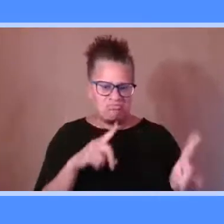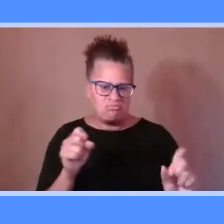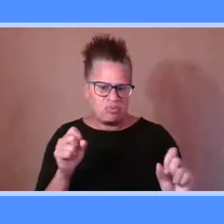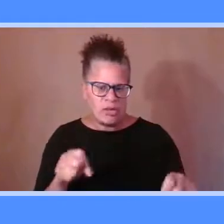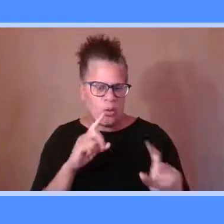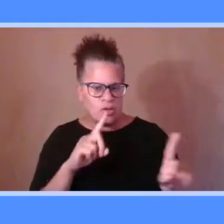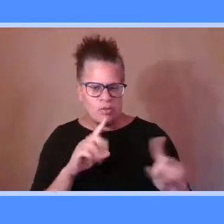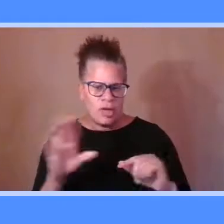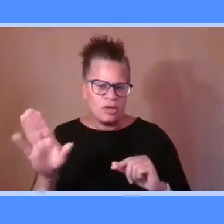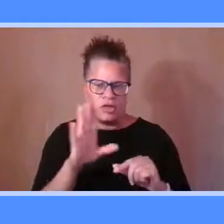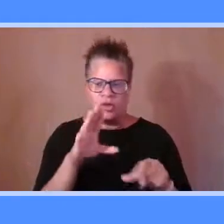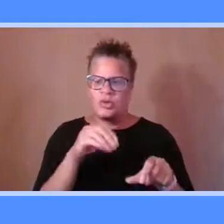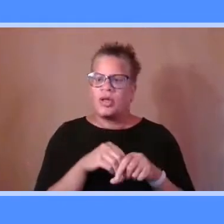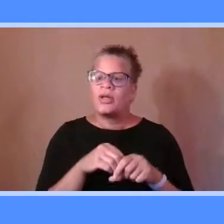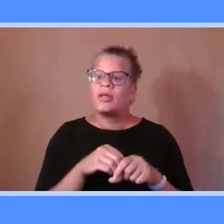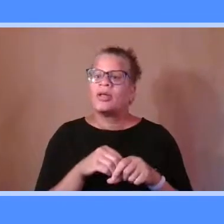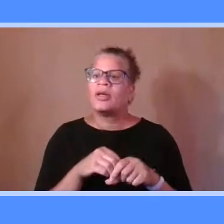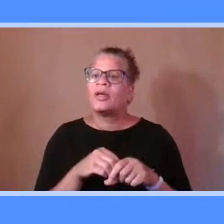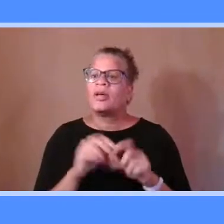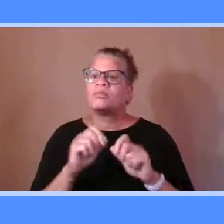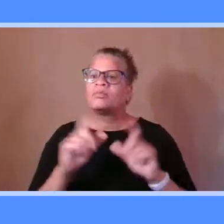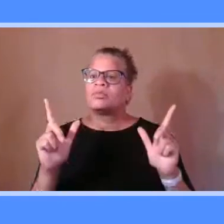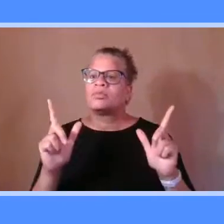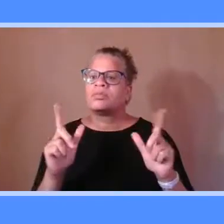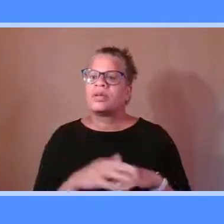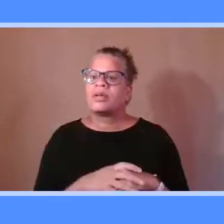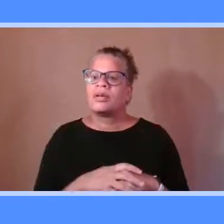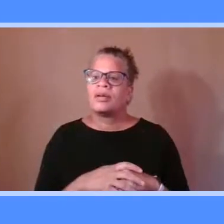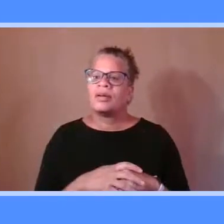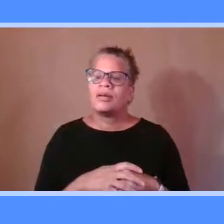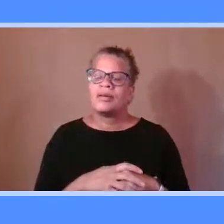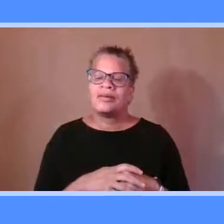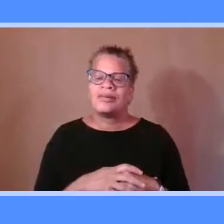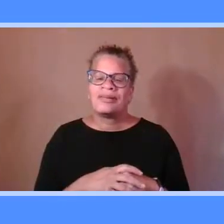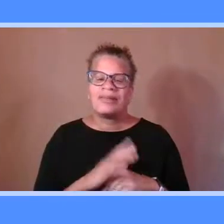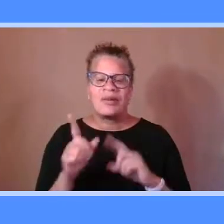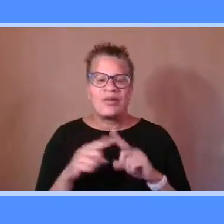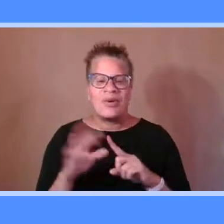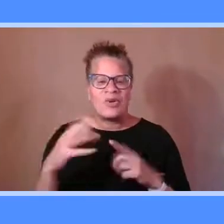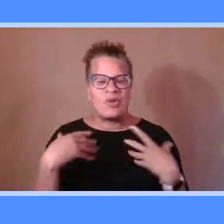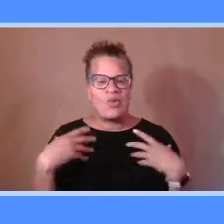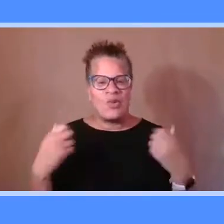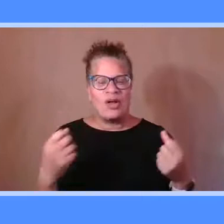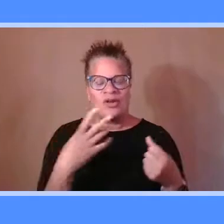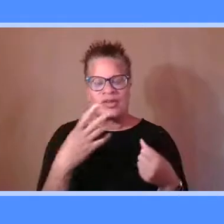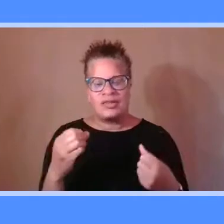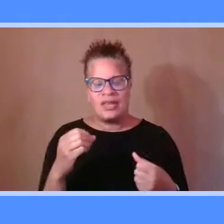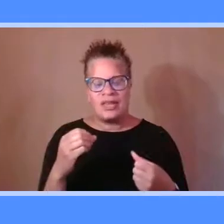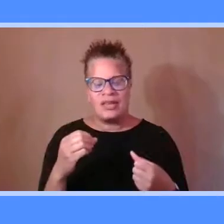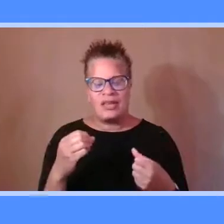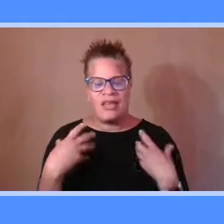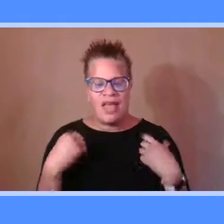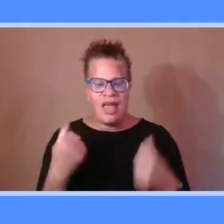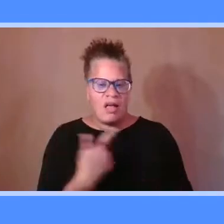to people in the thread if anyone has questions about wellness and health screenings.